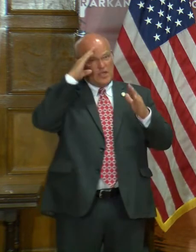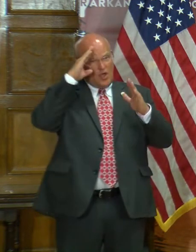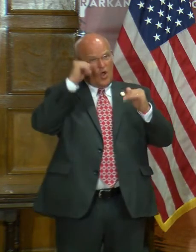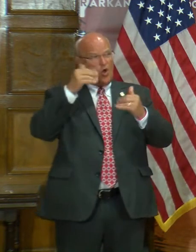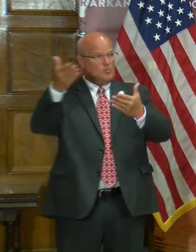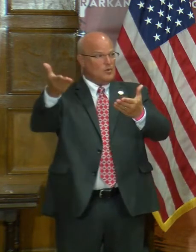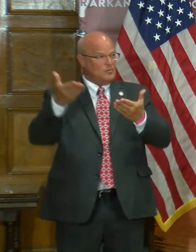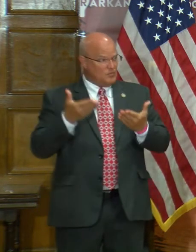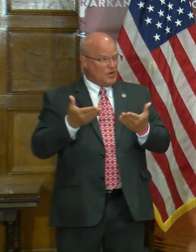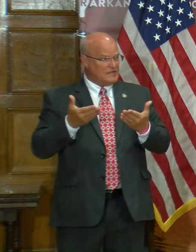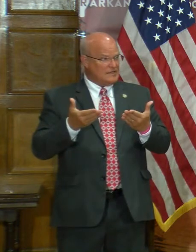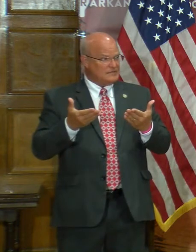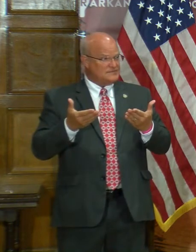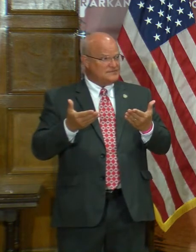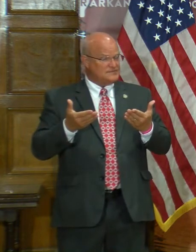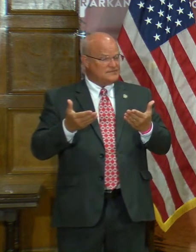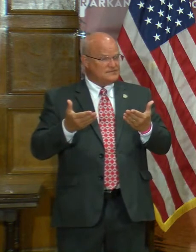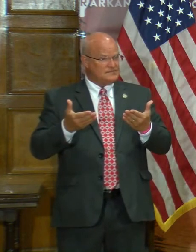will be brought to bear.